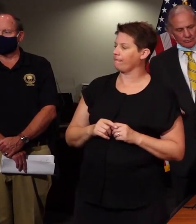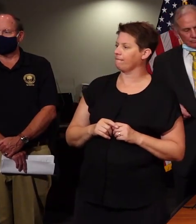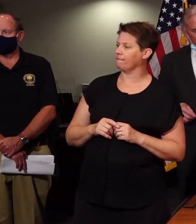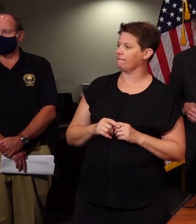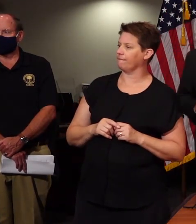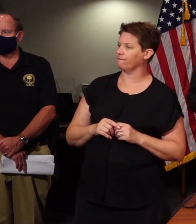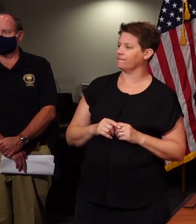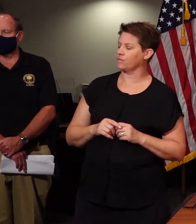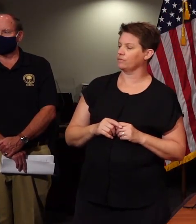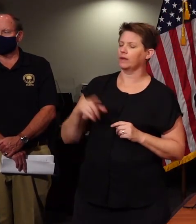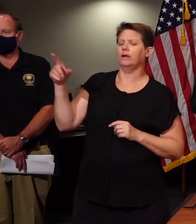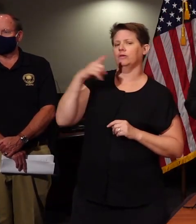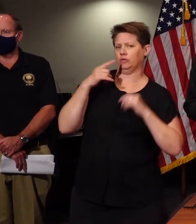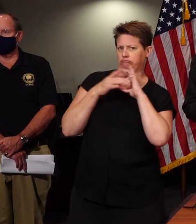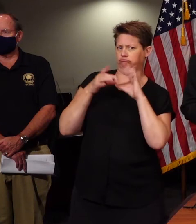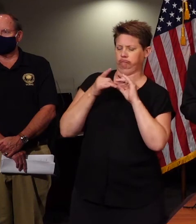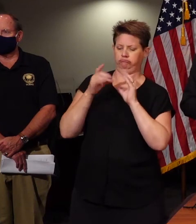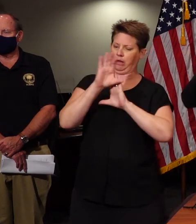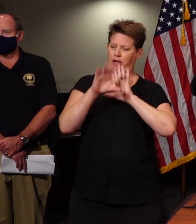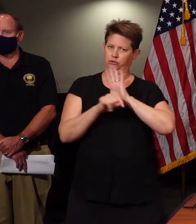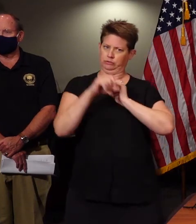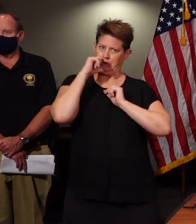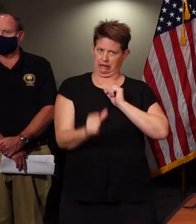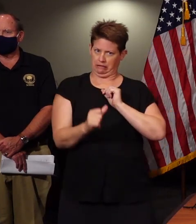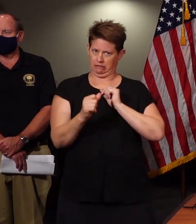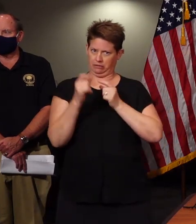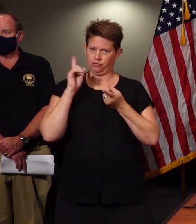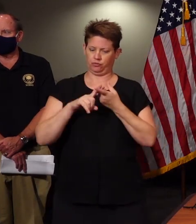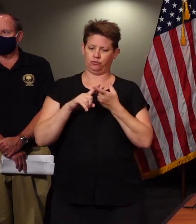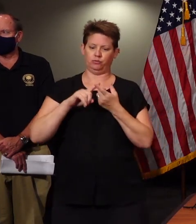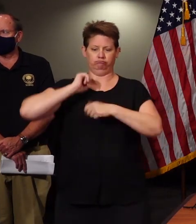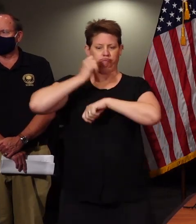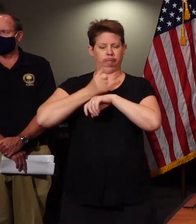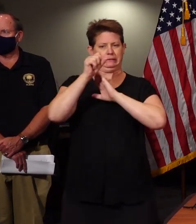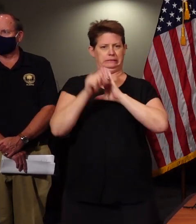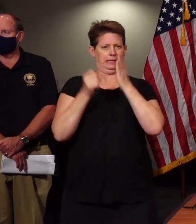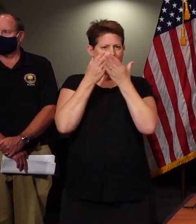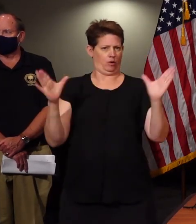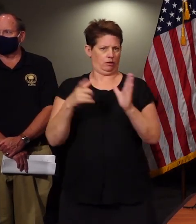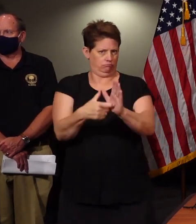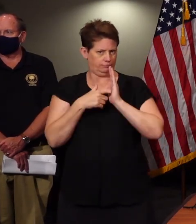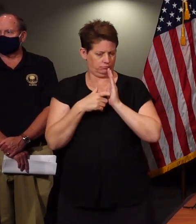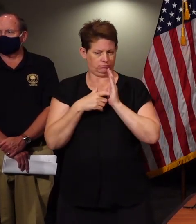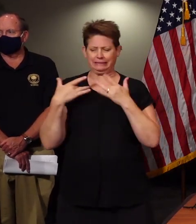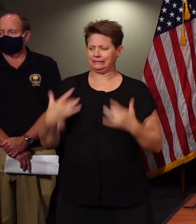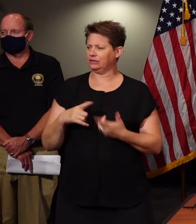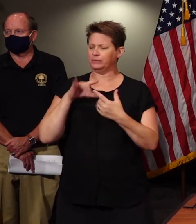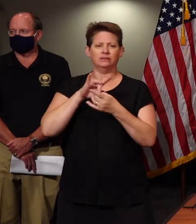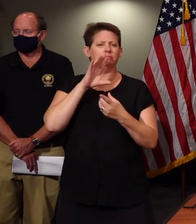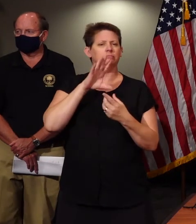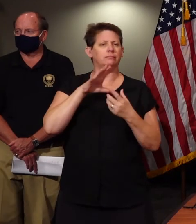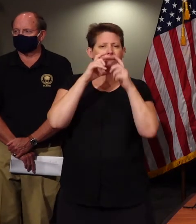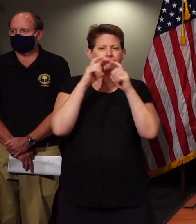that it might not be constitutional in order to enact specific statewide ordinance, a lot of times referring to mask ordinances. Can